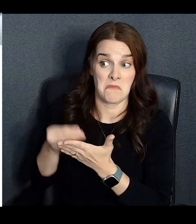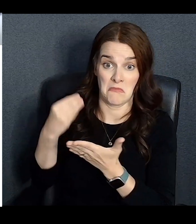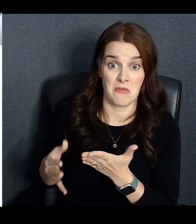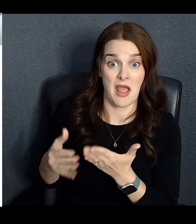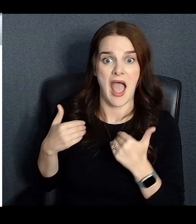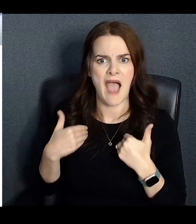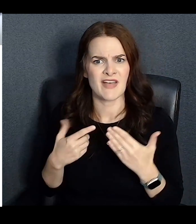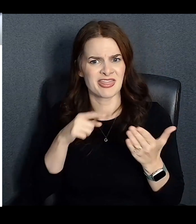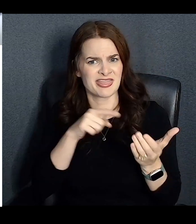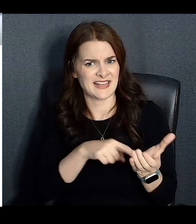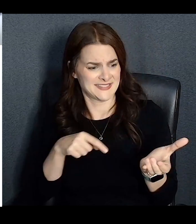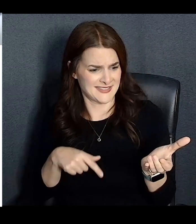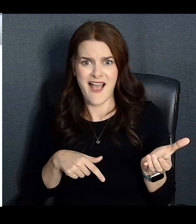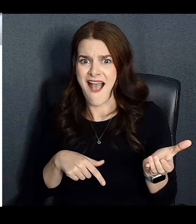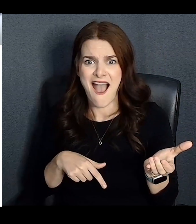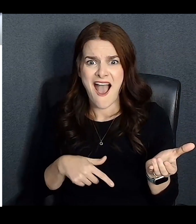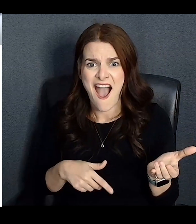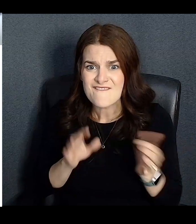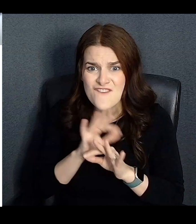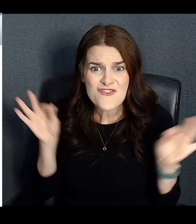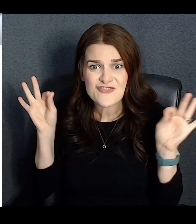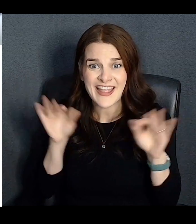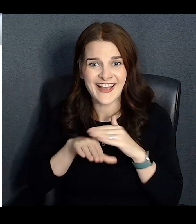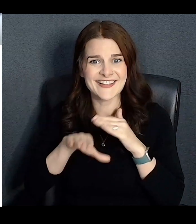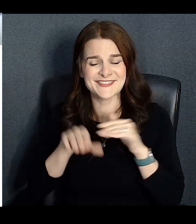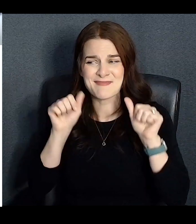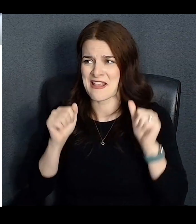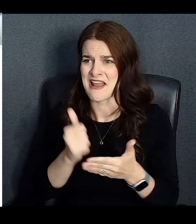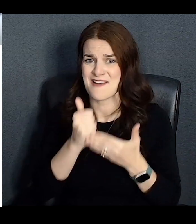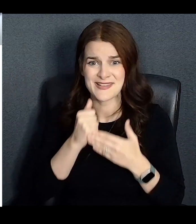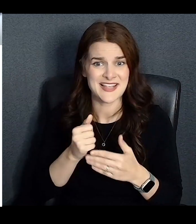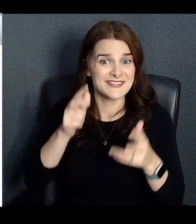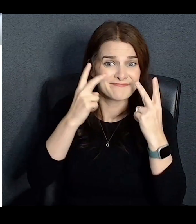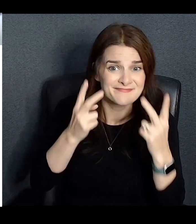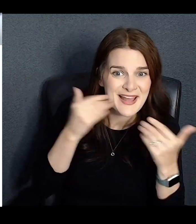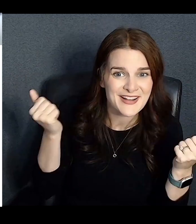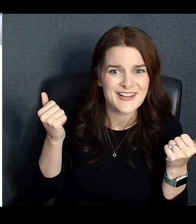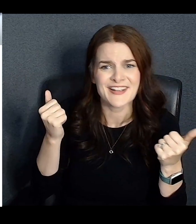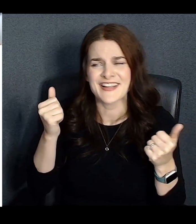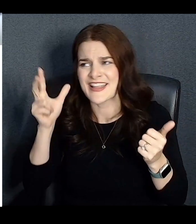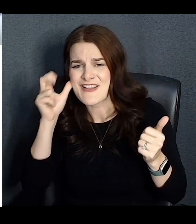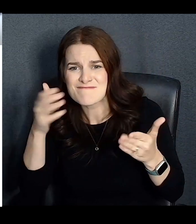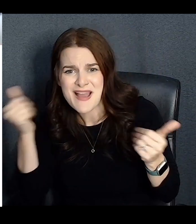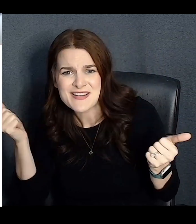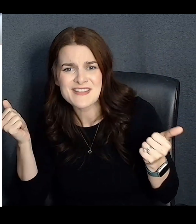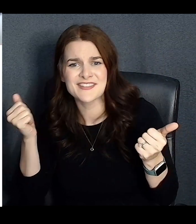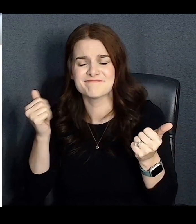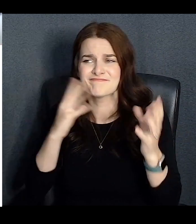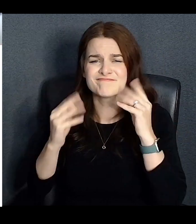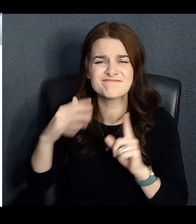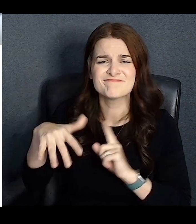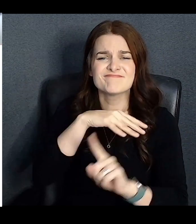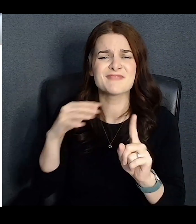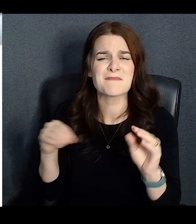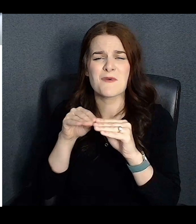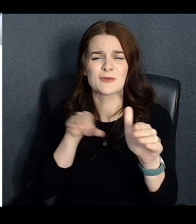this item that's in our lives, to have free accessibility features that can help us, see better and hear better and experience our environment